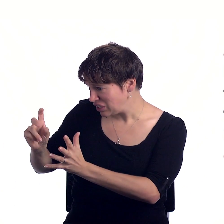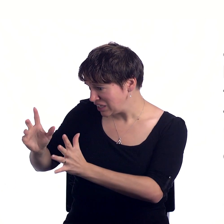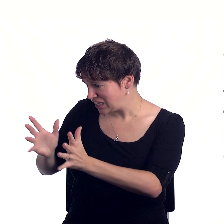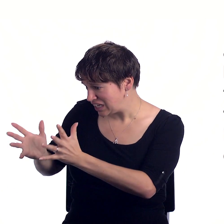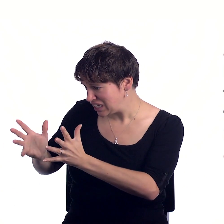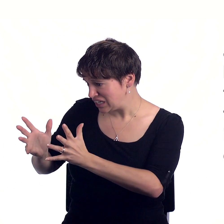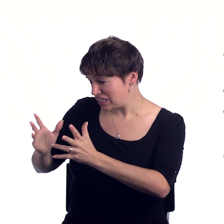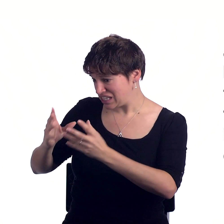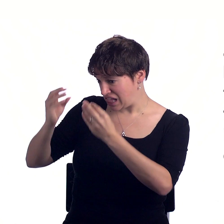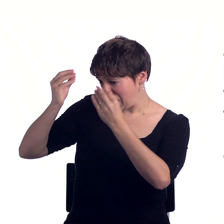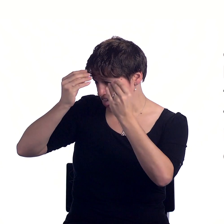conversation.